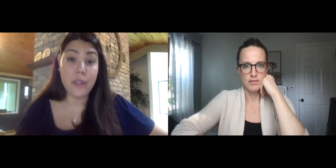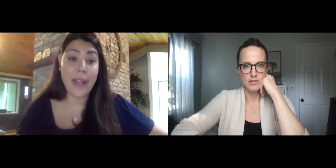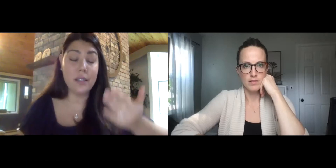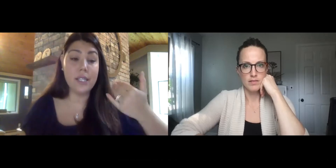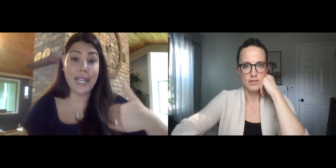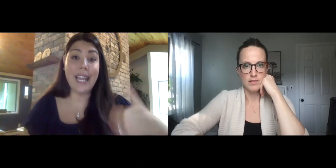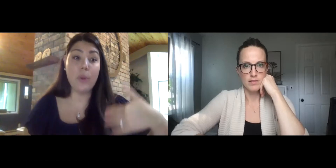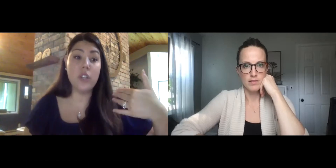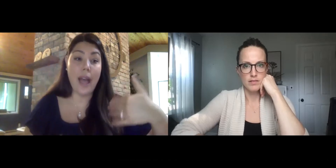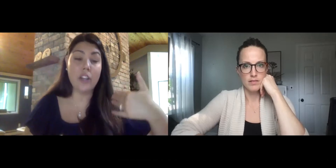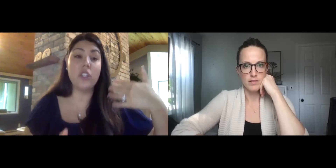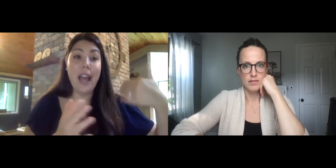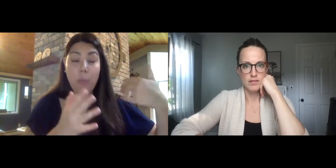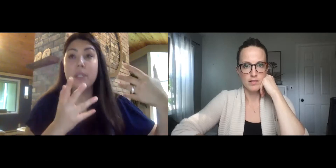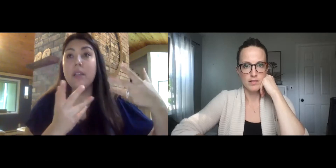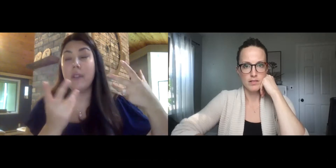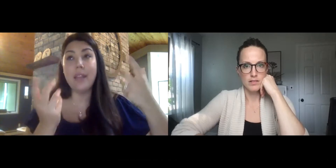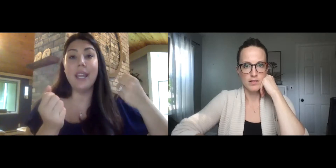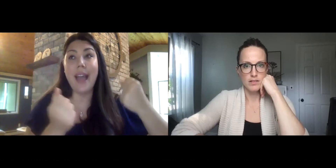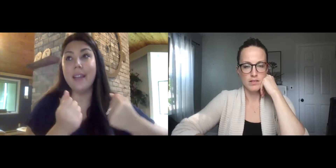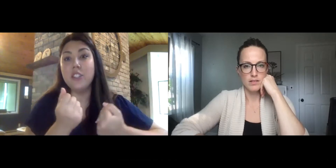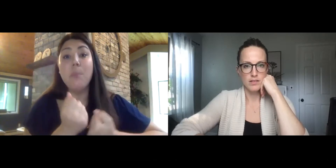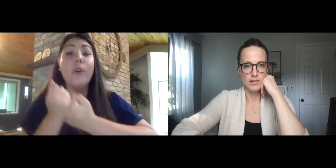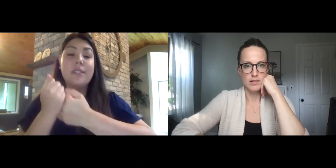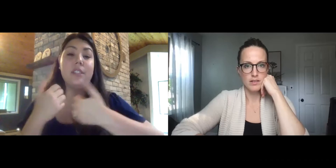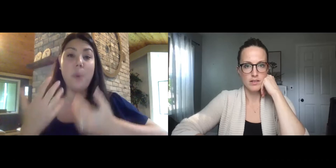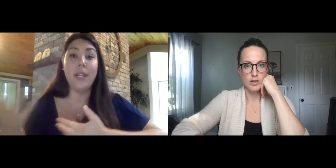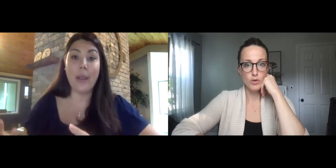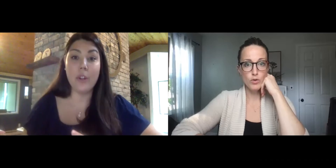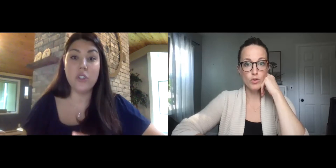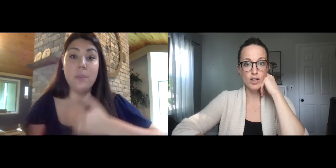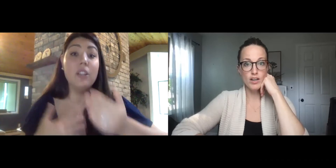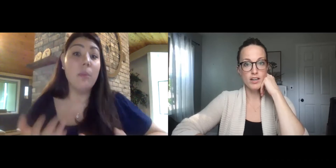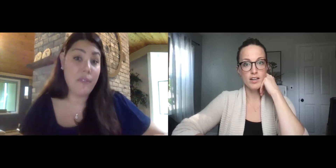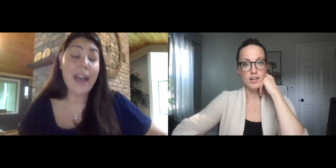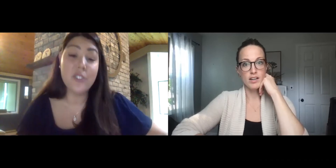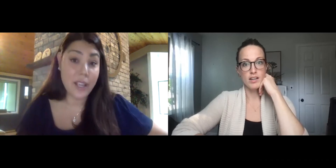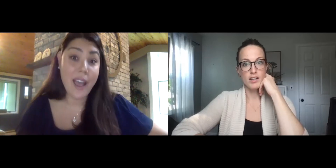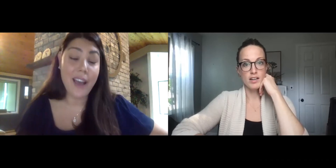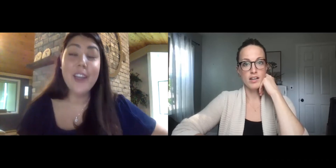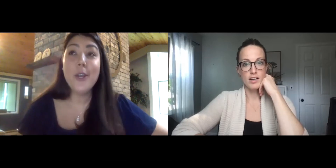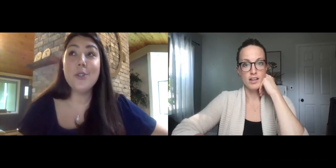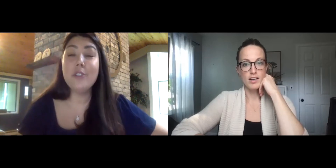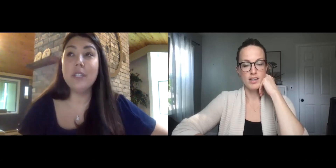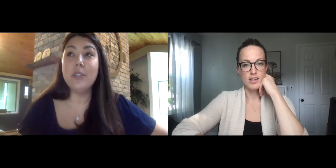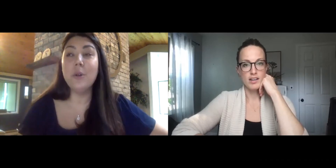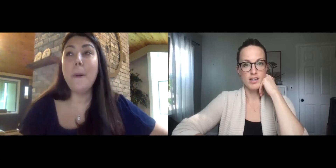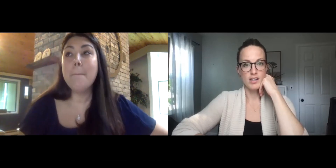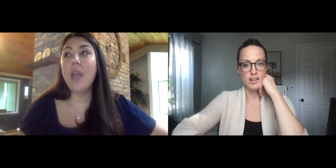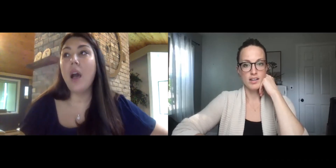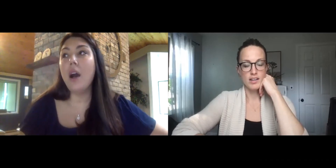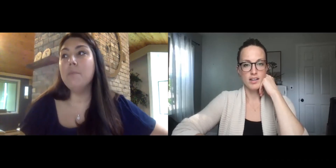proven, that sign language actually helps. If anything, it supports spoken language faster. Yeah. So that's really